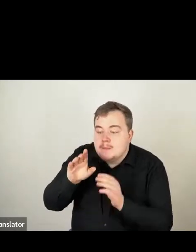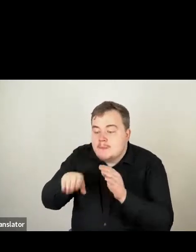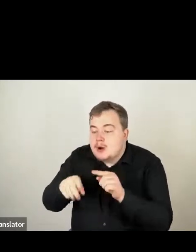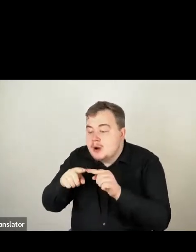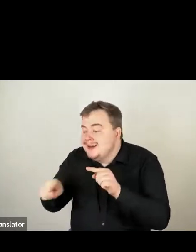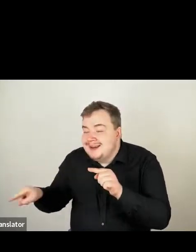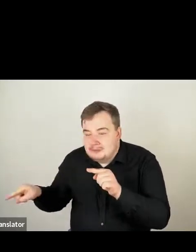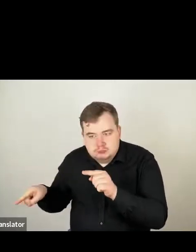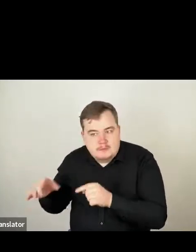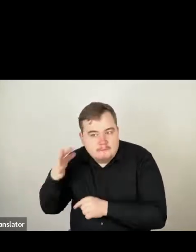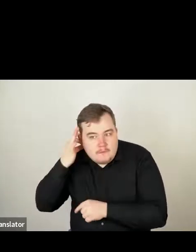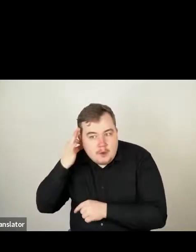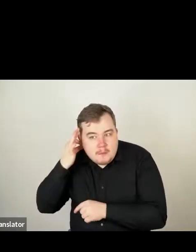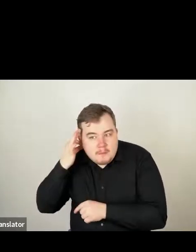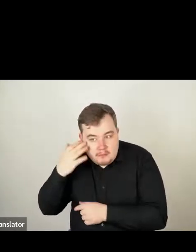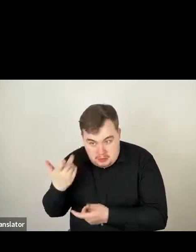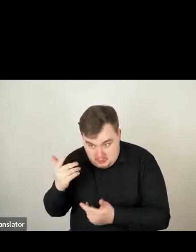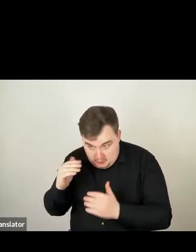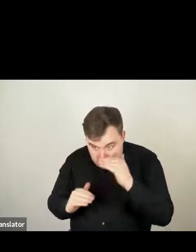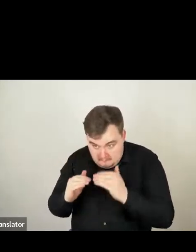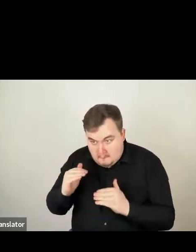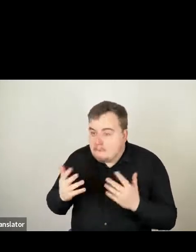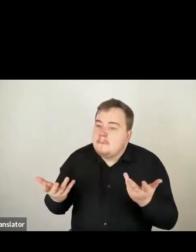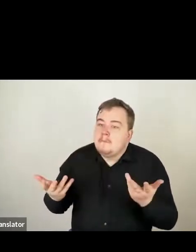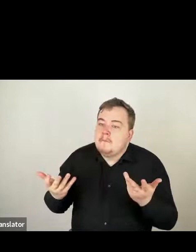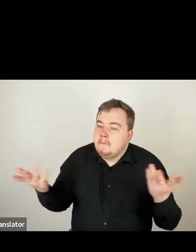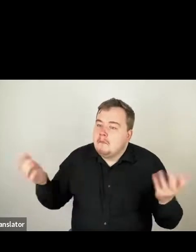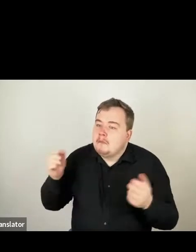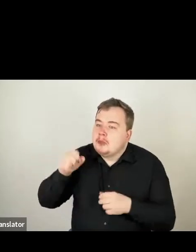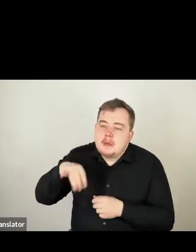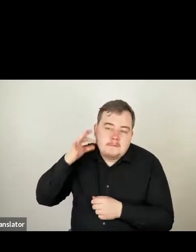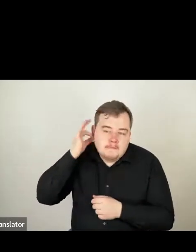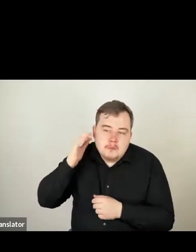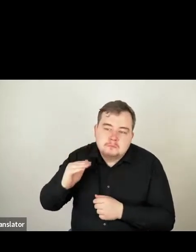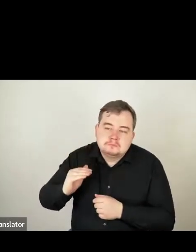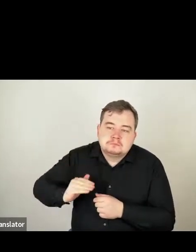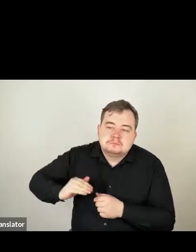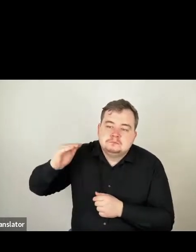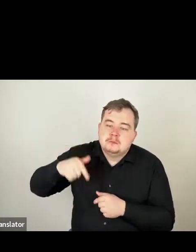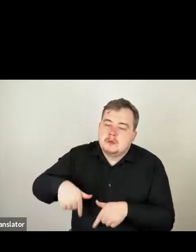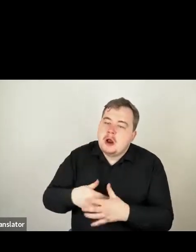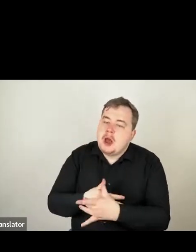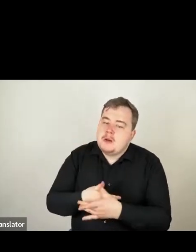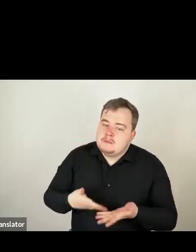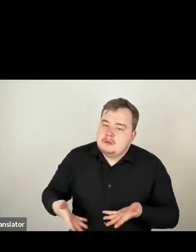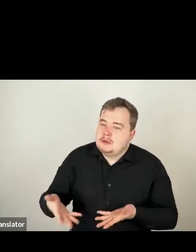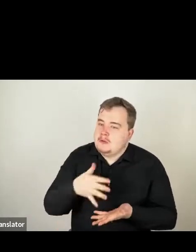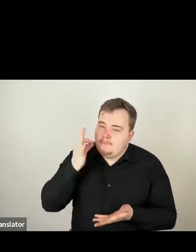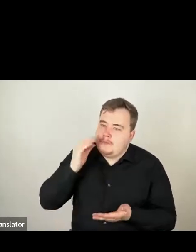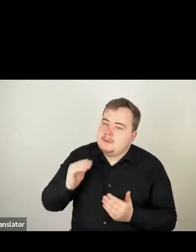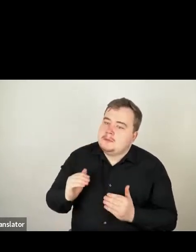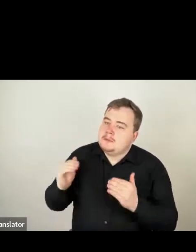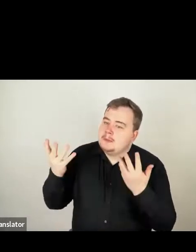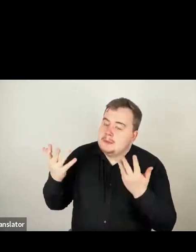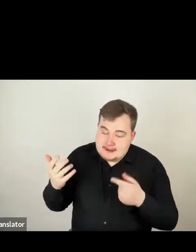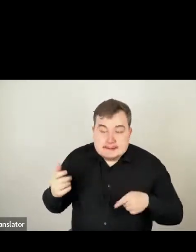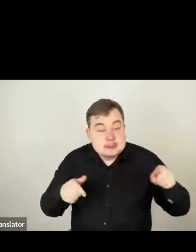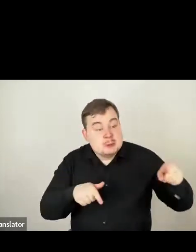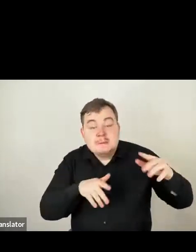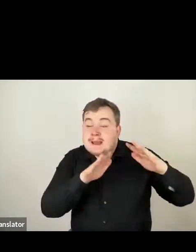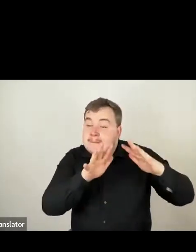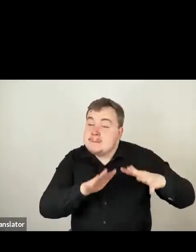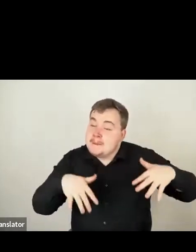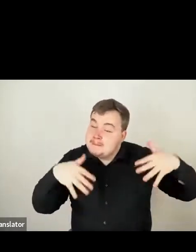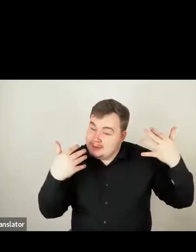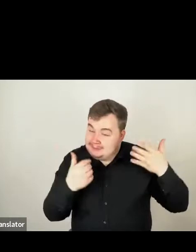women number, it's bigger in the Albanian government. If we go to the parliament, we have